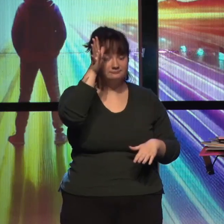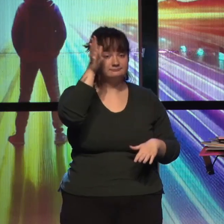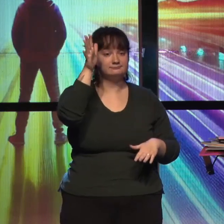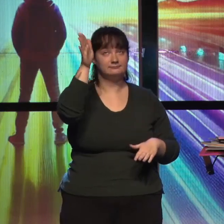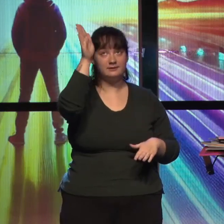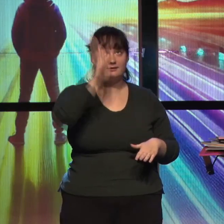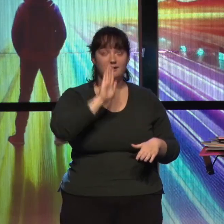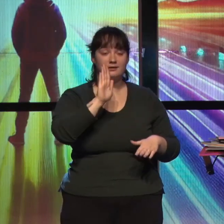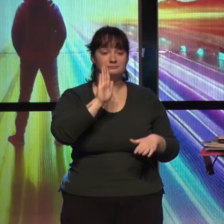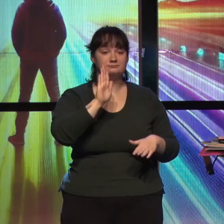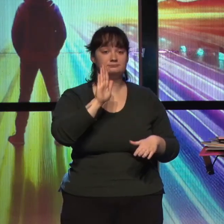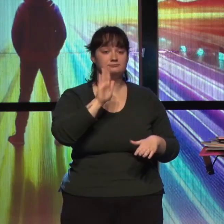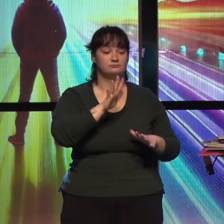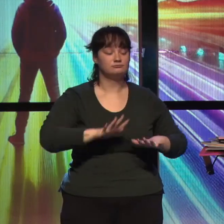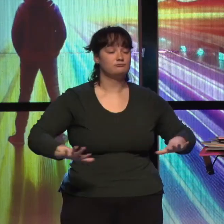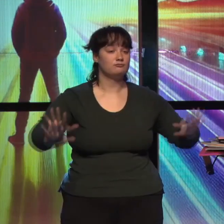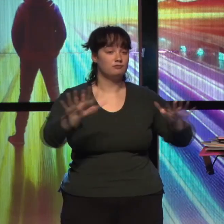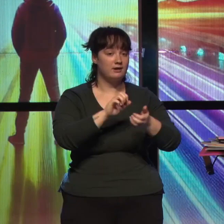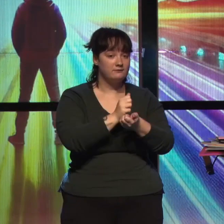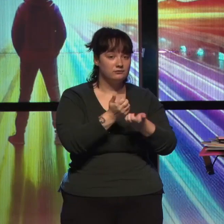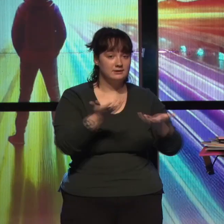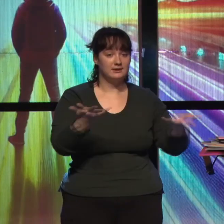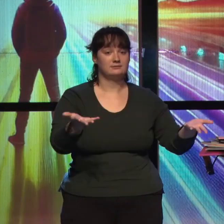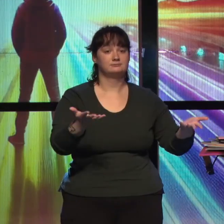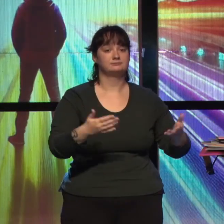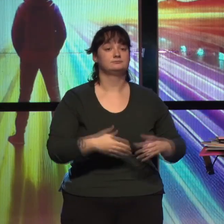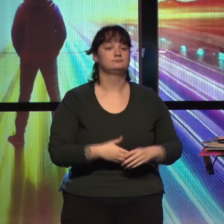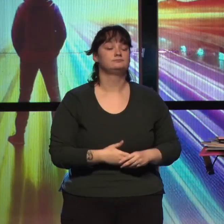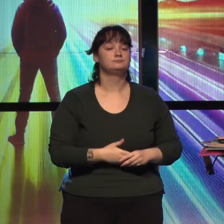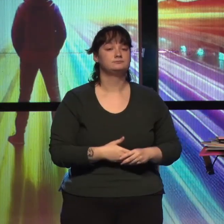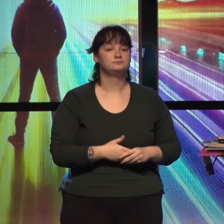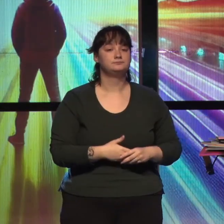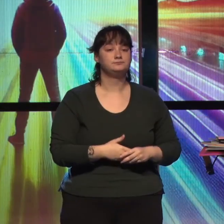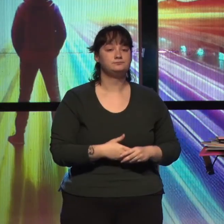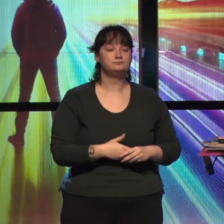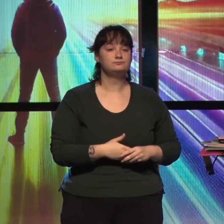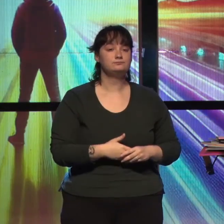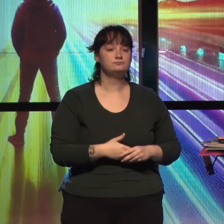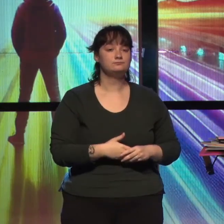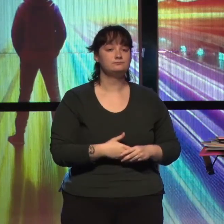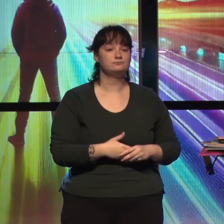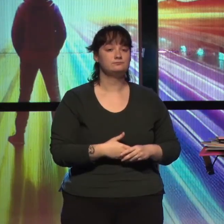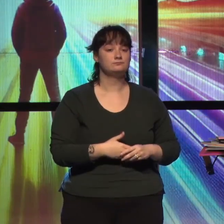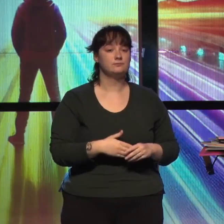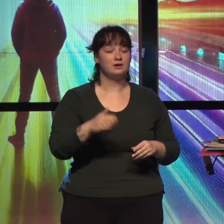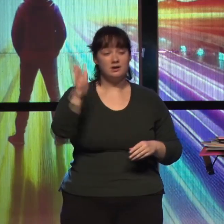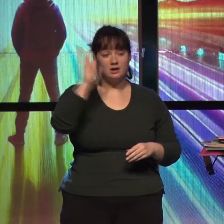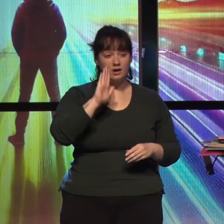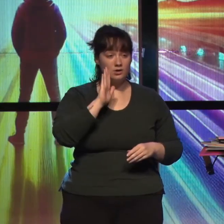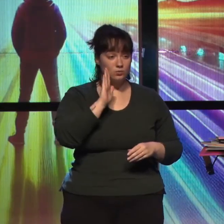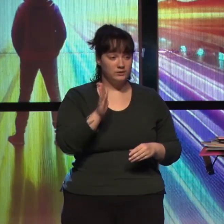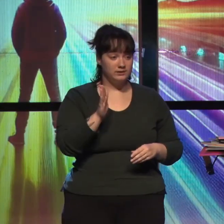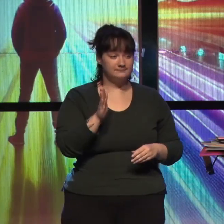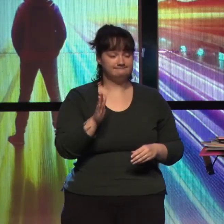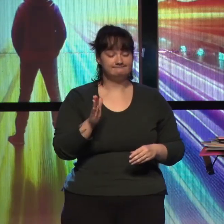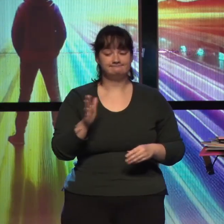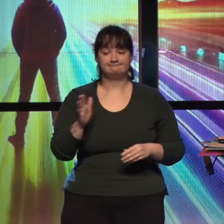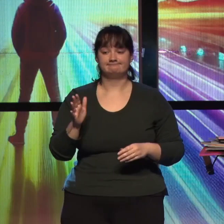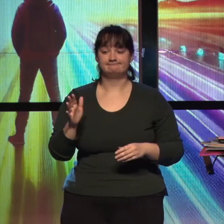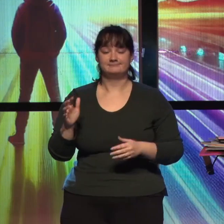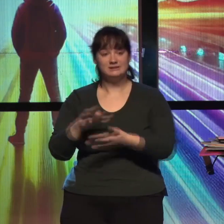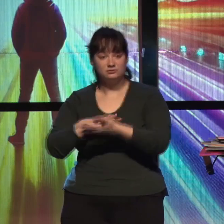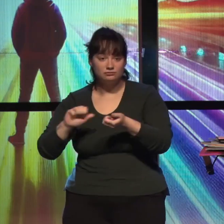John, this God orchestrates all the events of history towards the New Jerusalem. John believes that God's going to defeat the dragon, banish